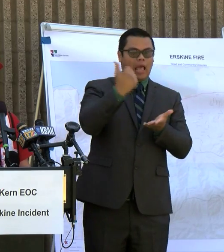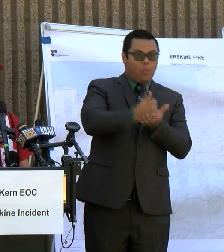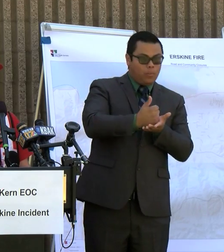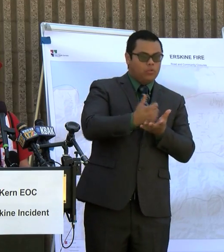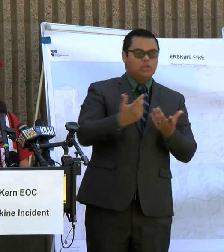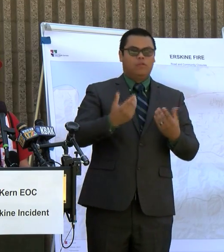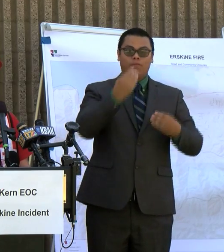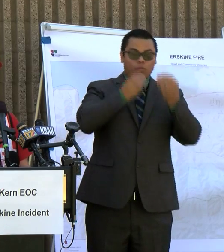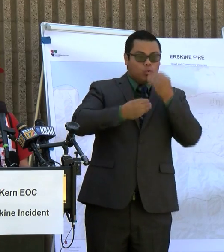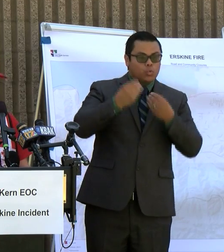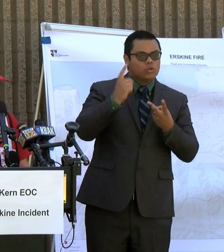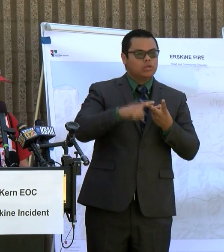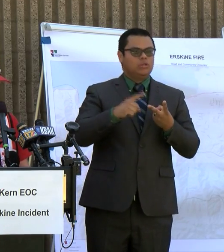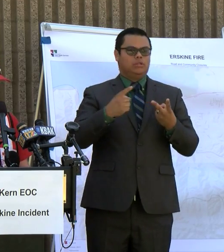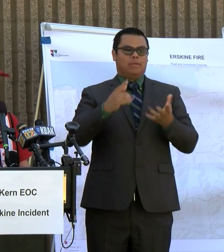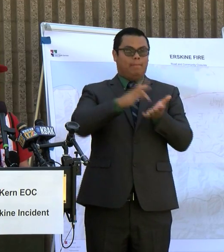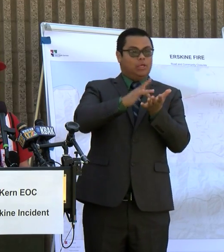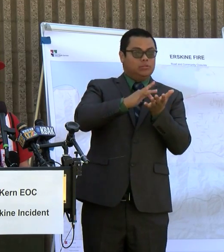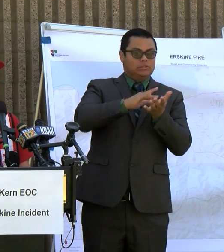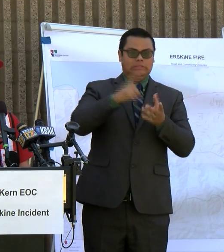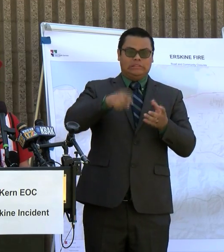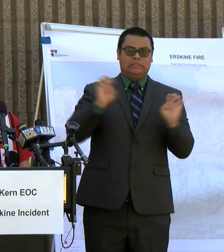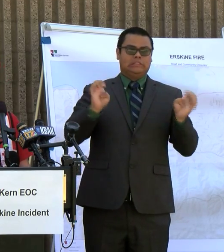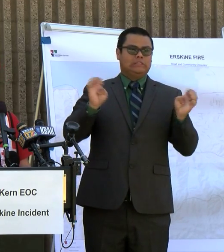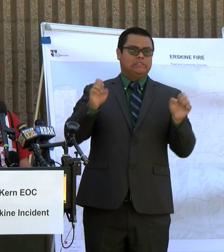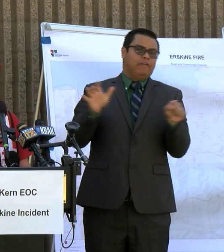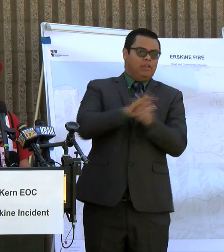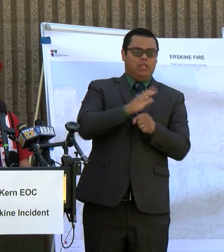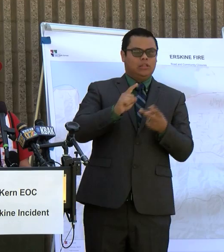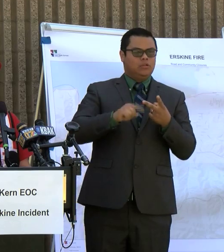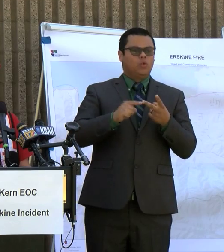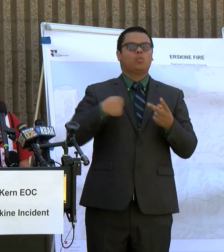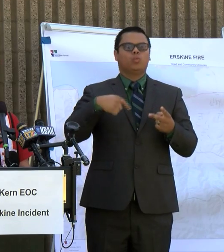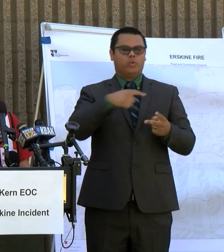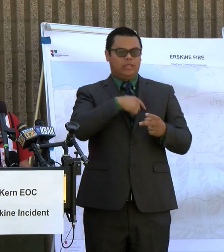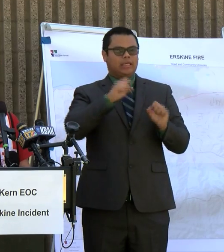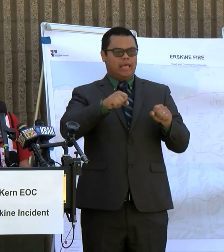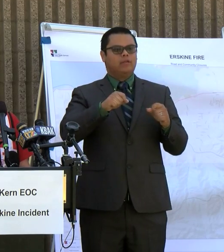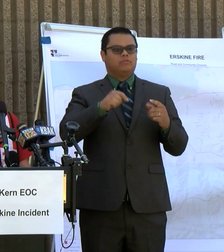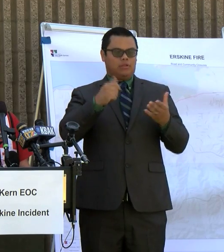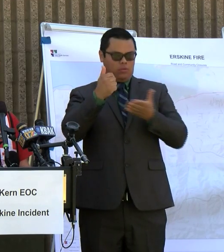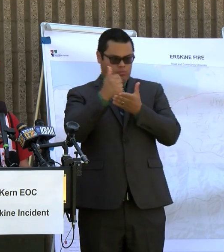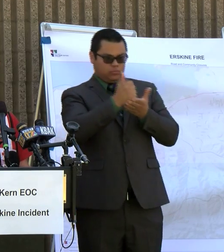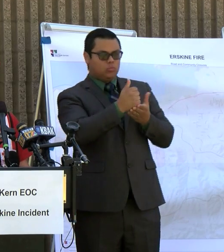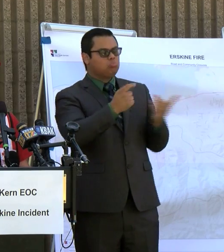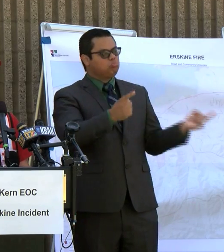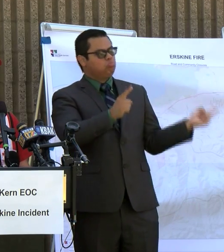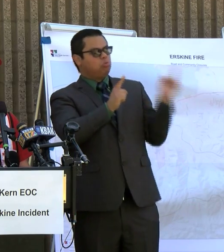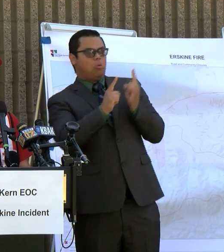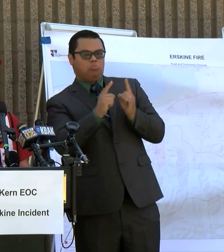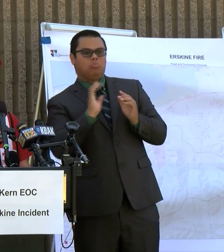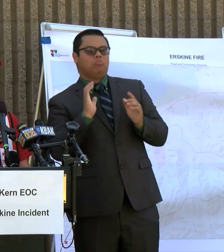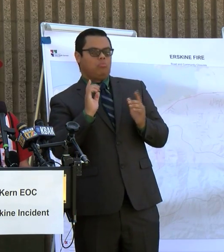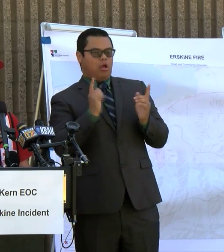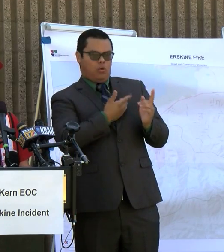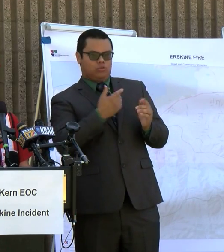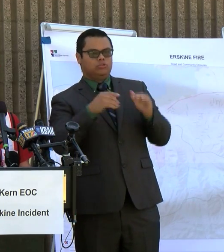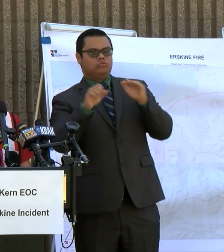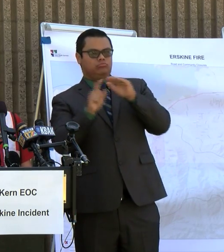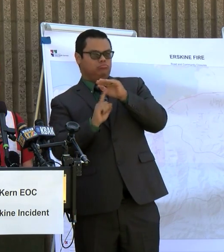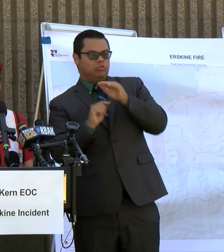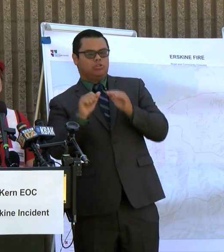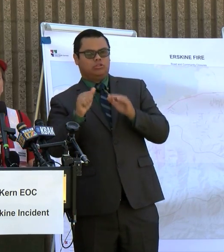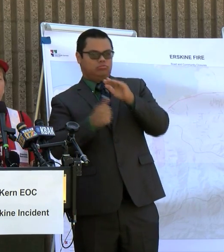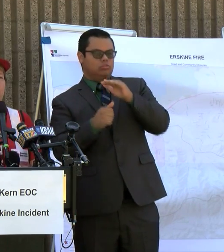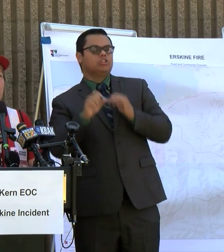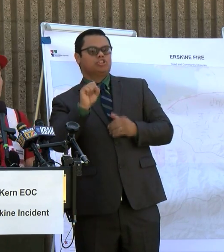can assist you at a shelter. As we transition to the recovery phase of this operation and people are allowed to go